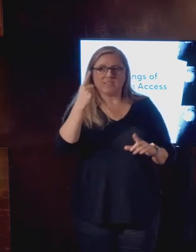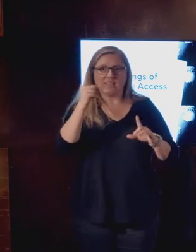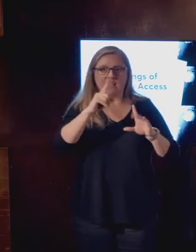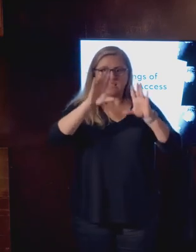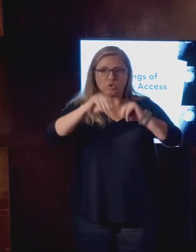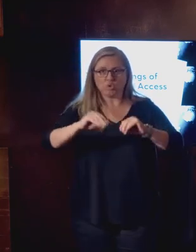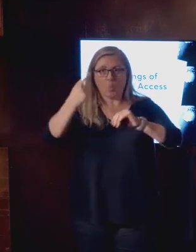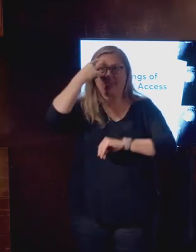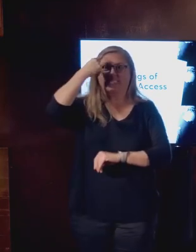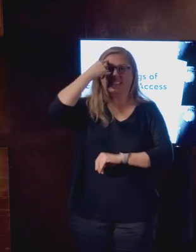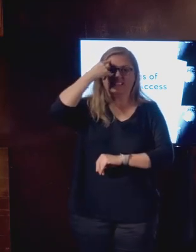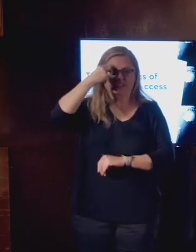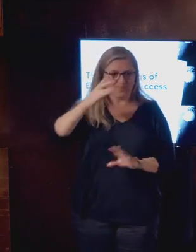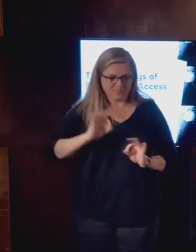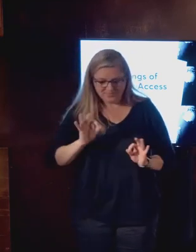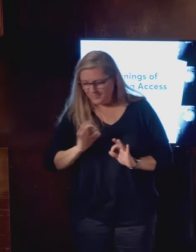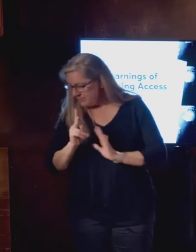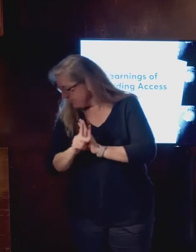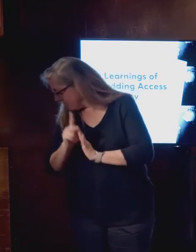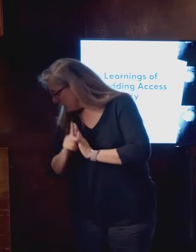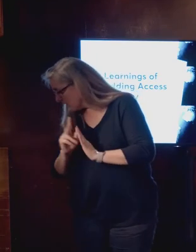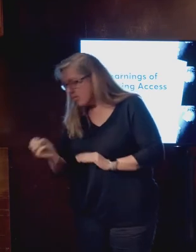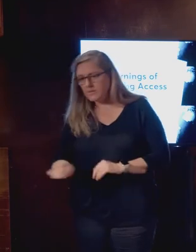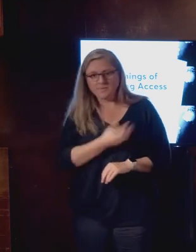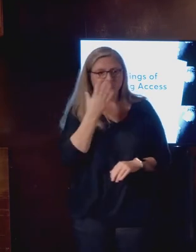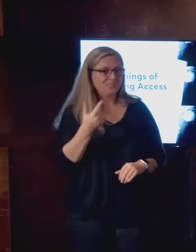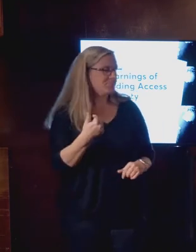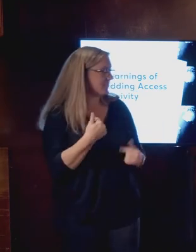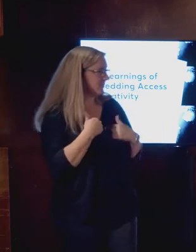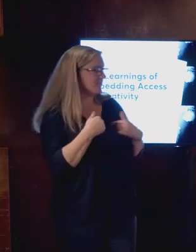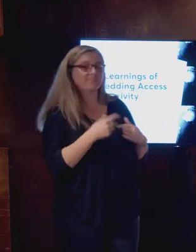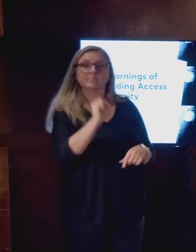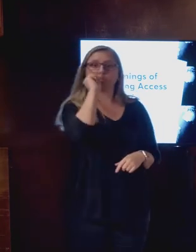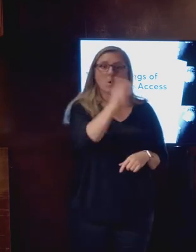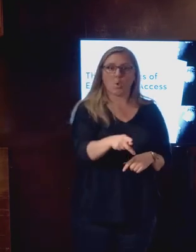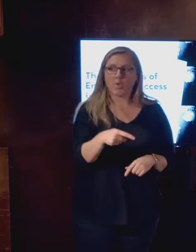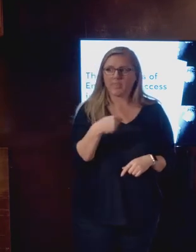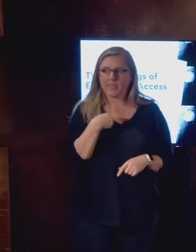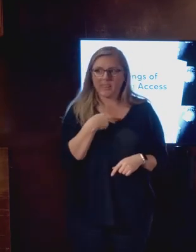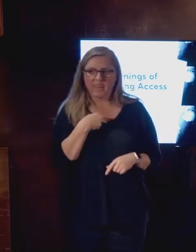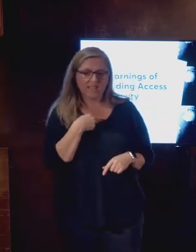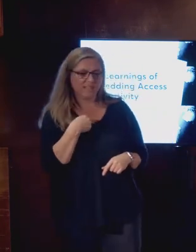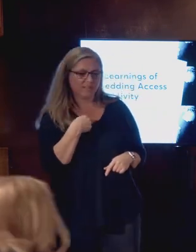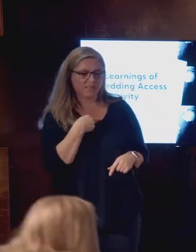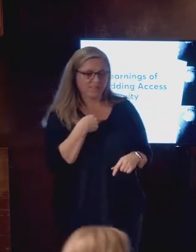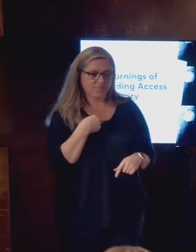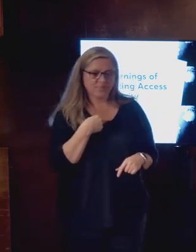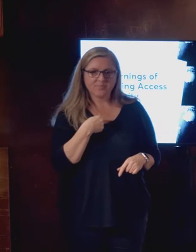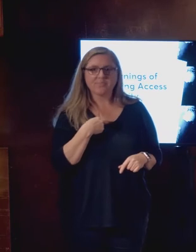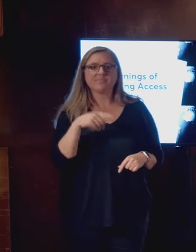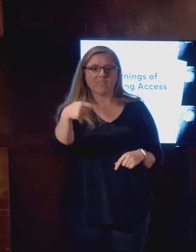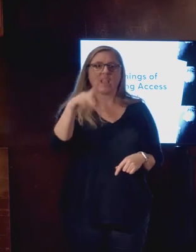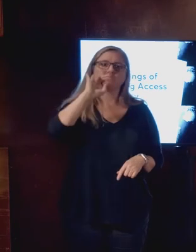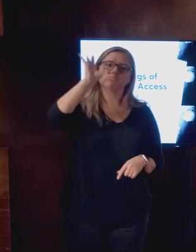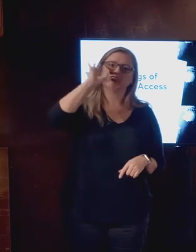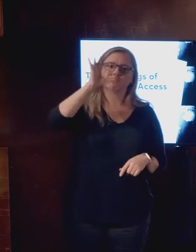about it. We'll get the video playing in a minute. But I was in Perth and I was a speaker at the Perth Festival earlier this